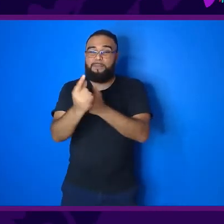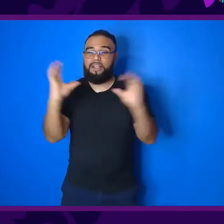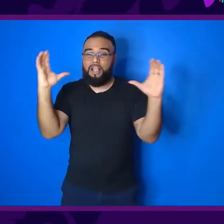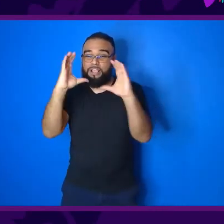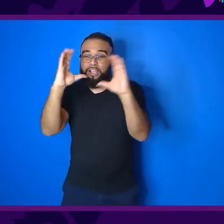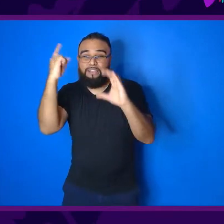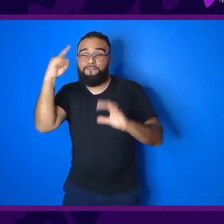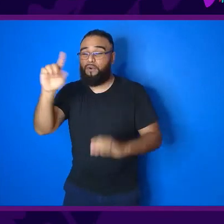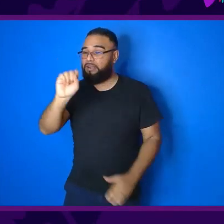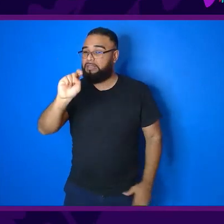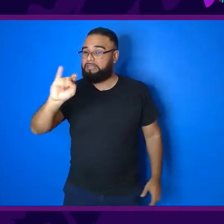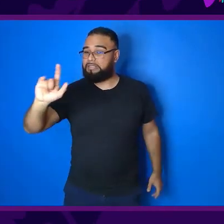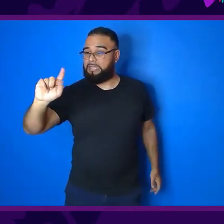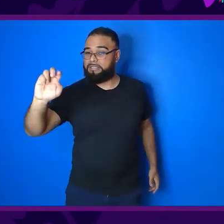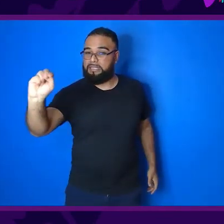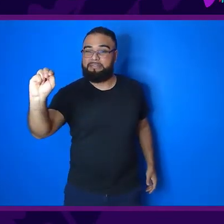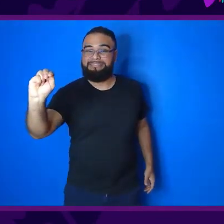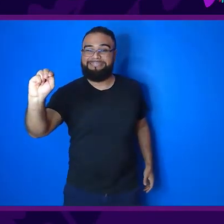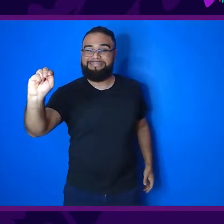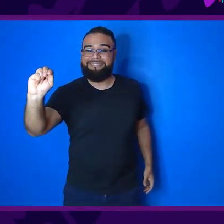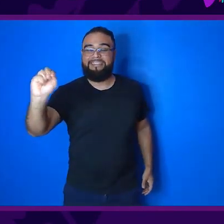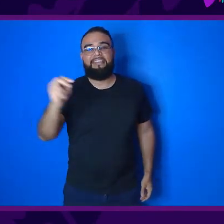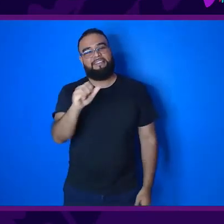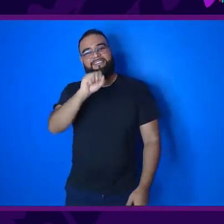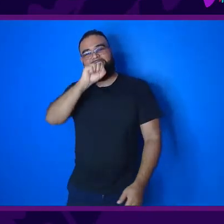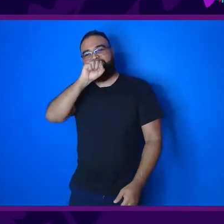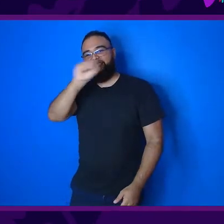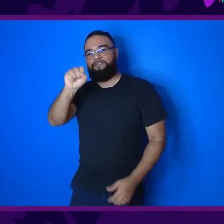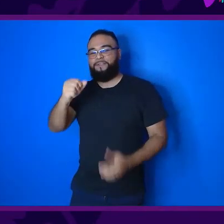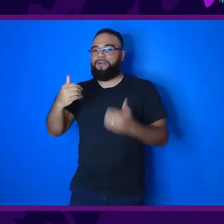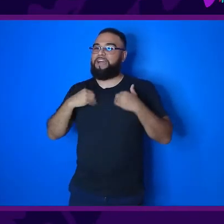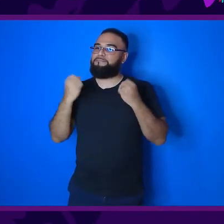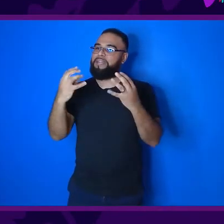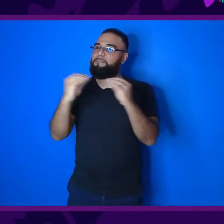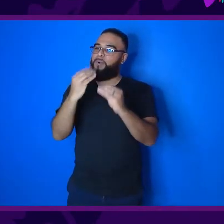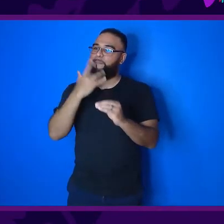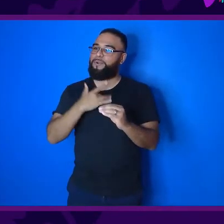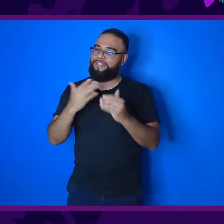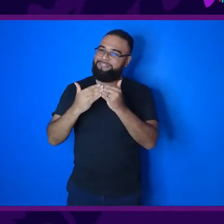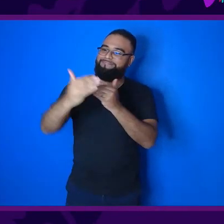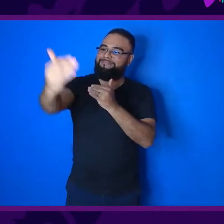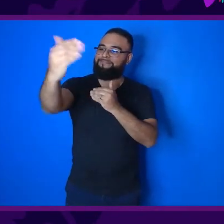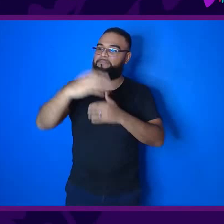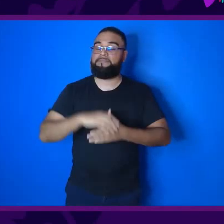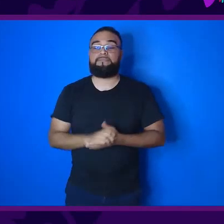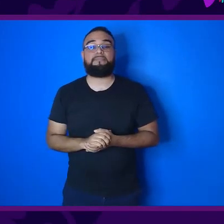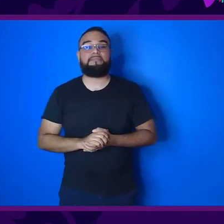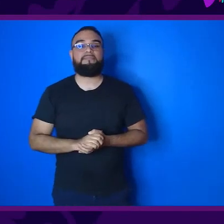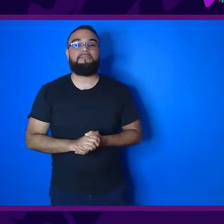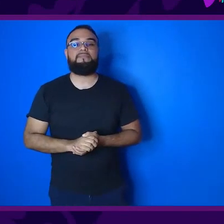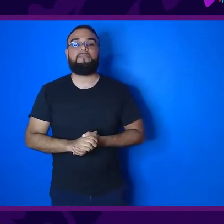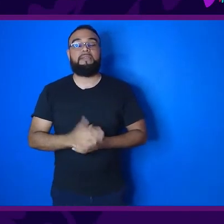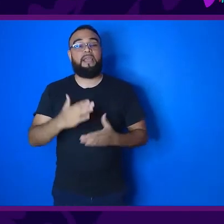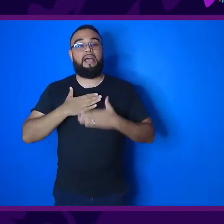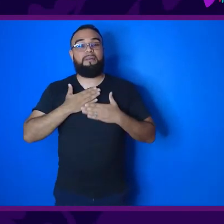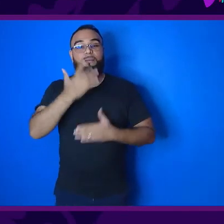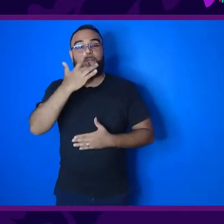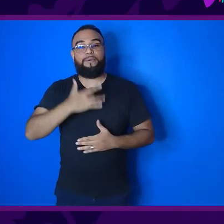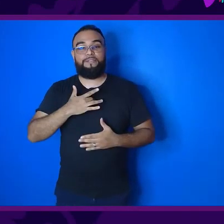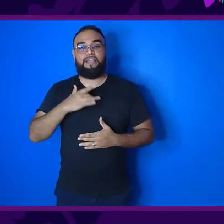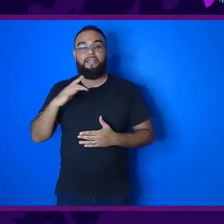Stilton. Love you. Please have many, many more. Happy birthday, Dolores. Matt McGorry